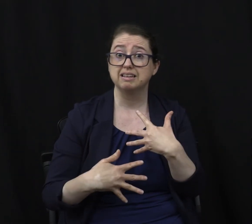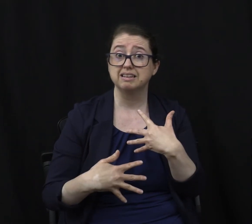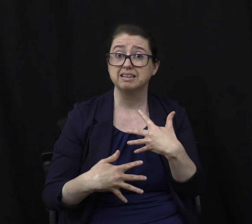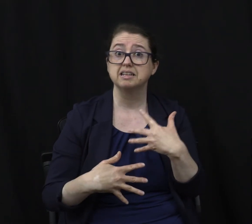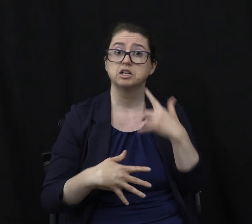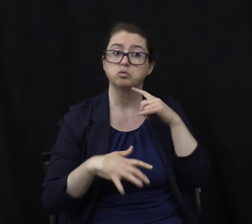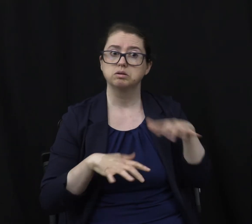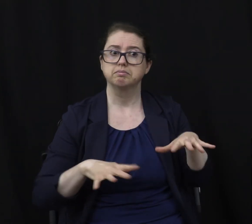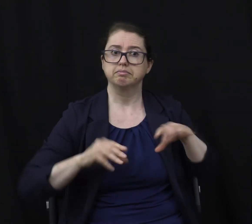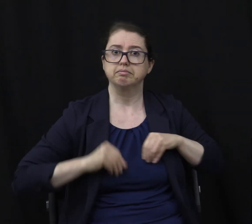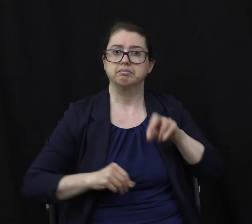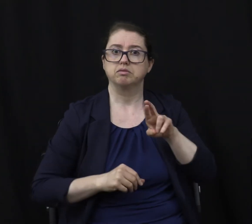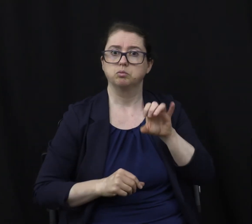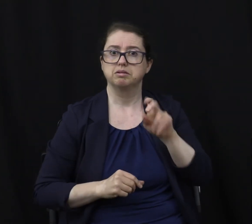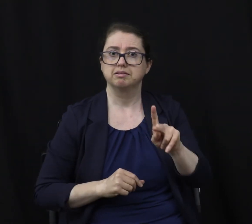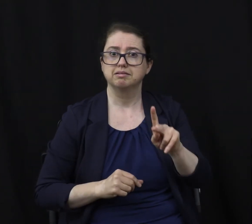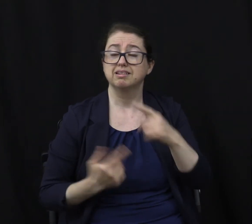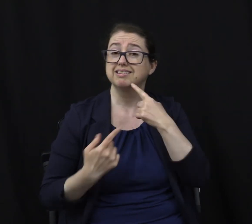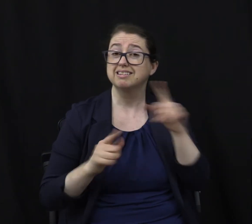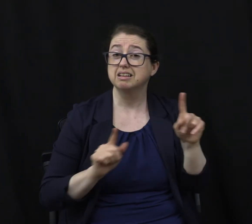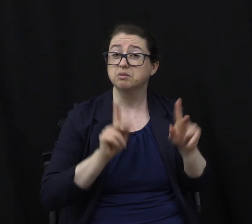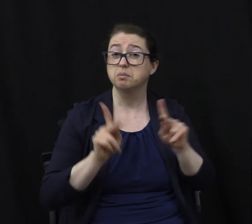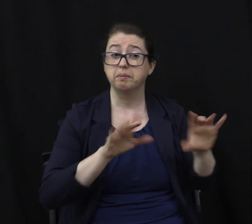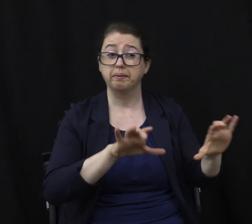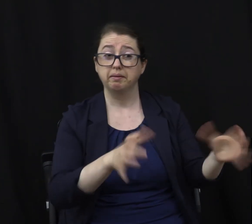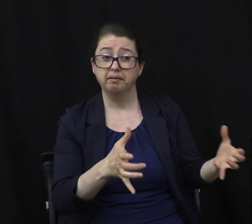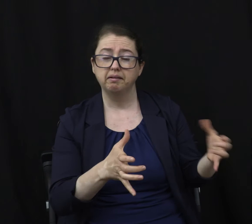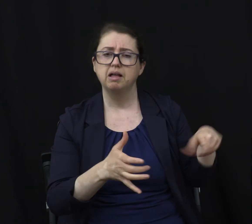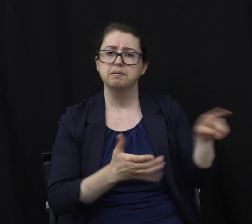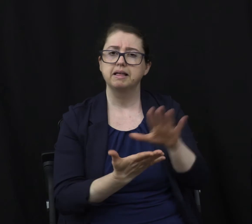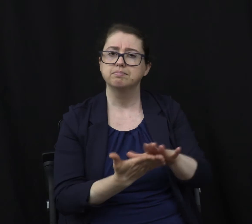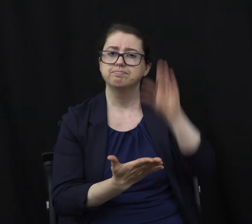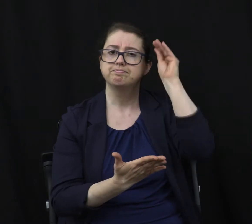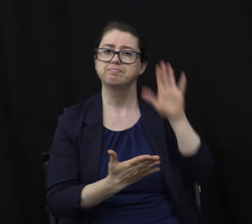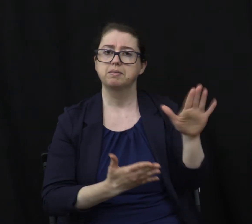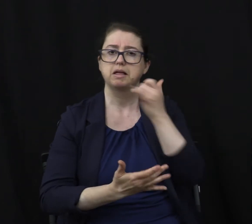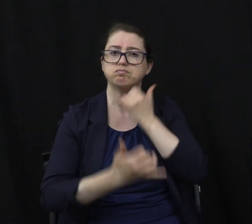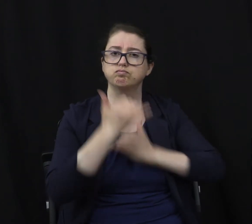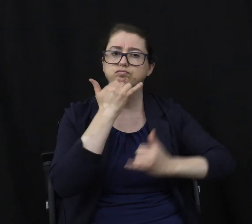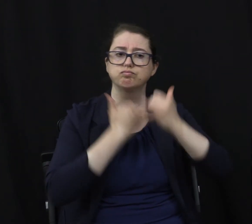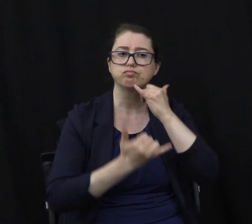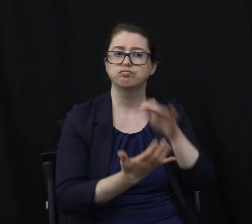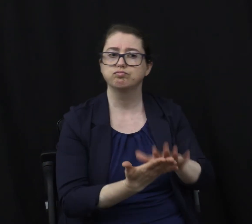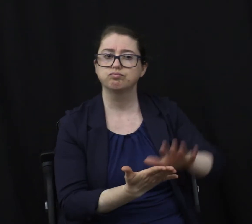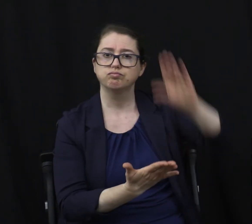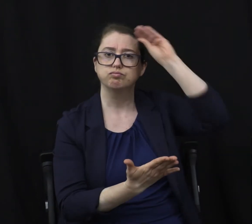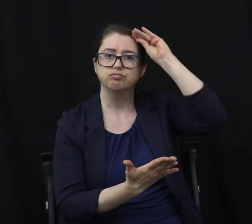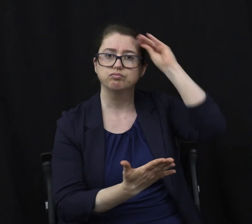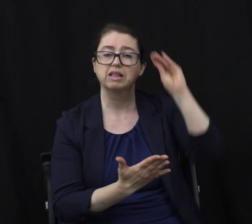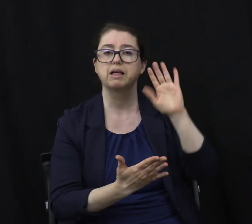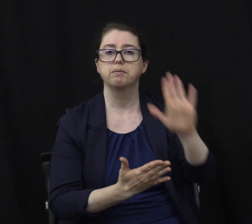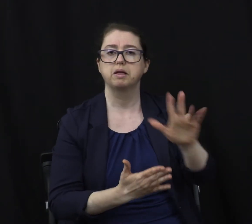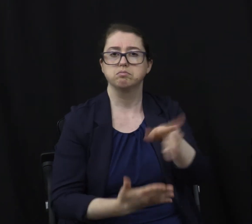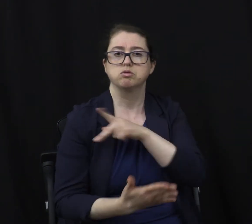Successful people, they learn from their mistakes and they take personal responsibility. Successful people, they have